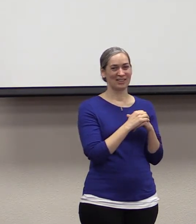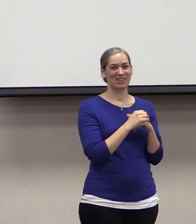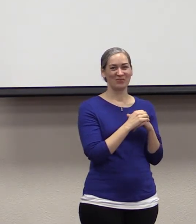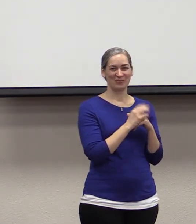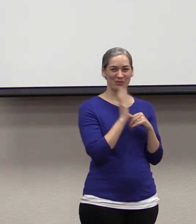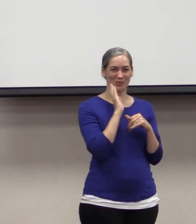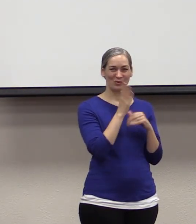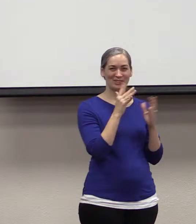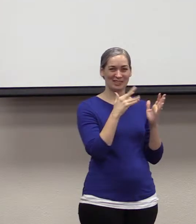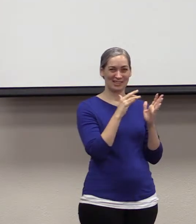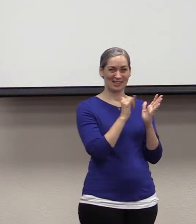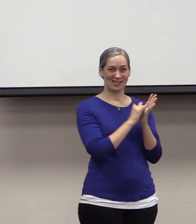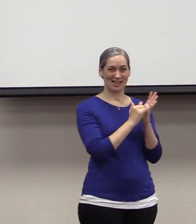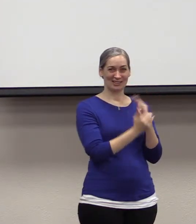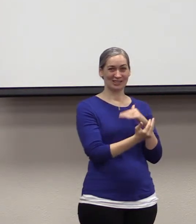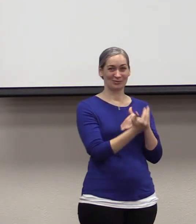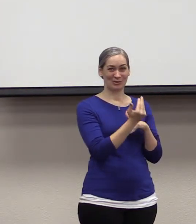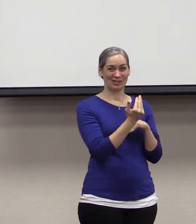we will be this morning.